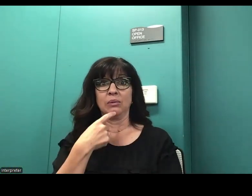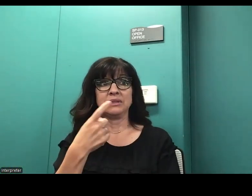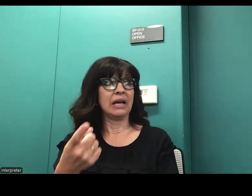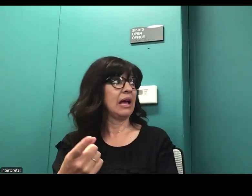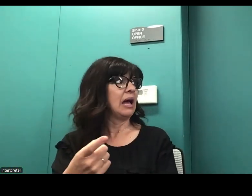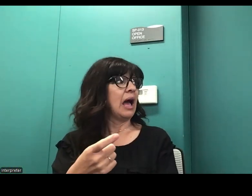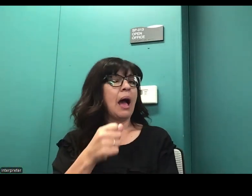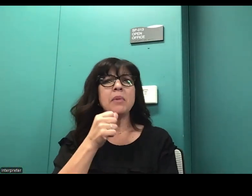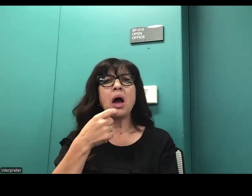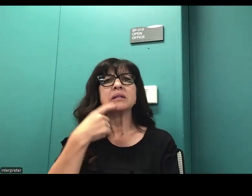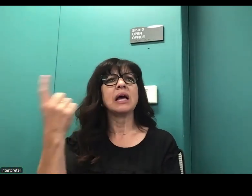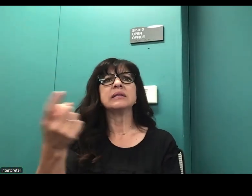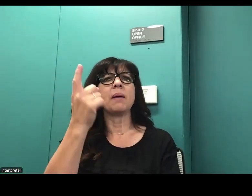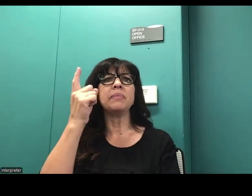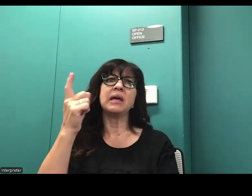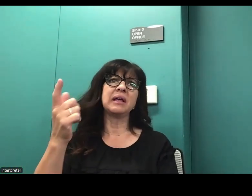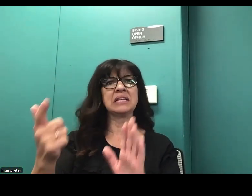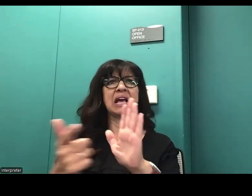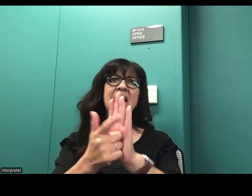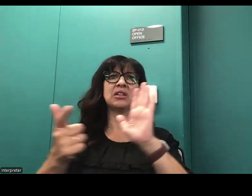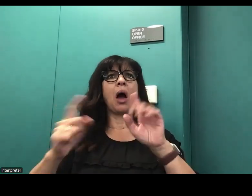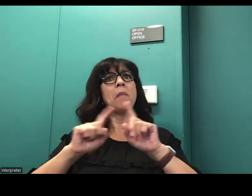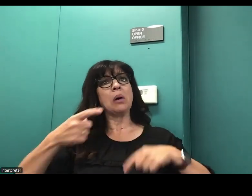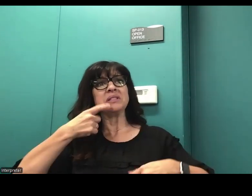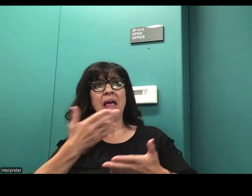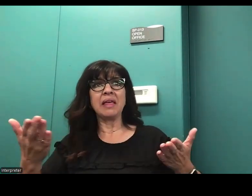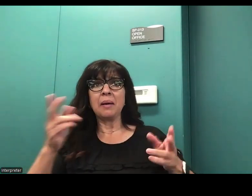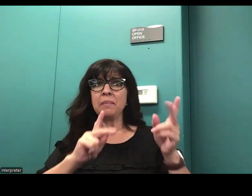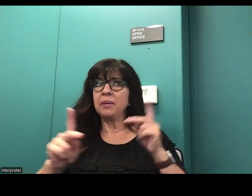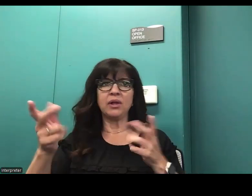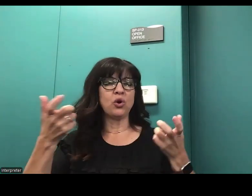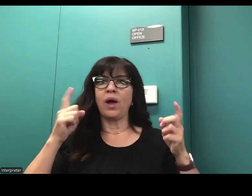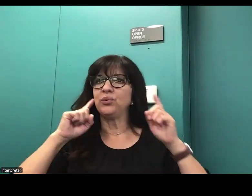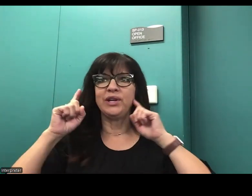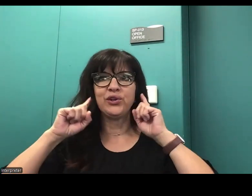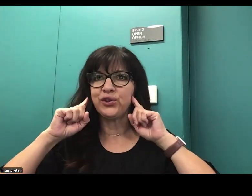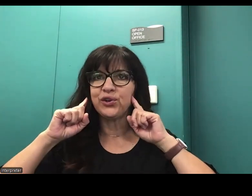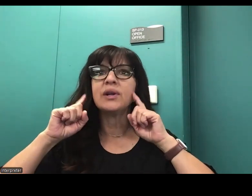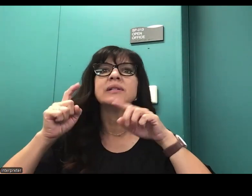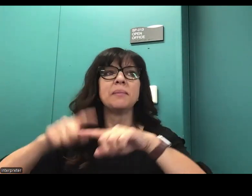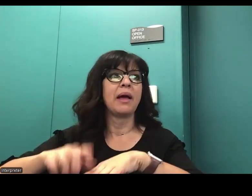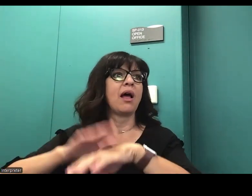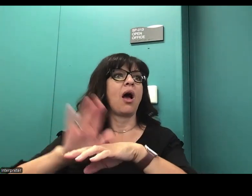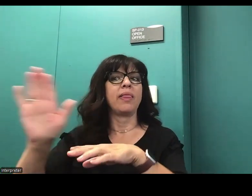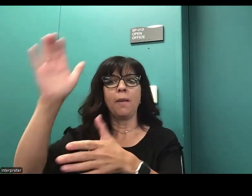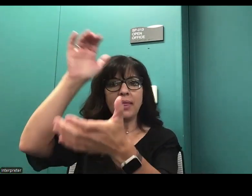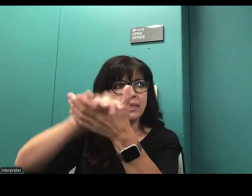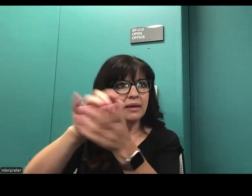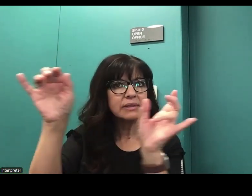I'm not going to say anything that's against the law, but I'm going to say things people don't necessarily want to hear, depending on their belief